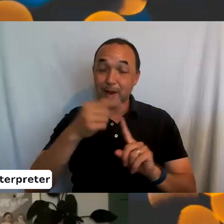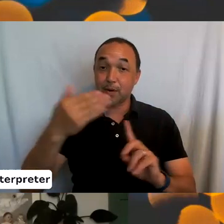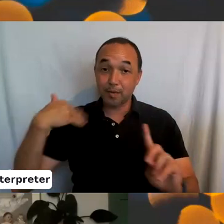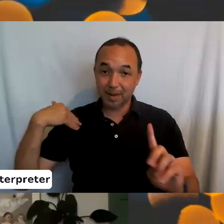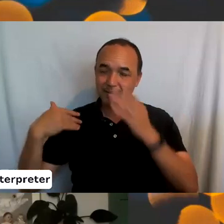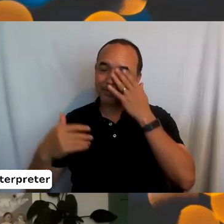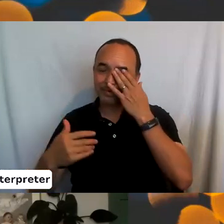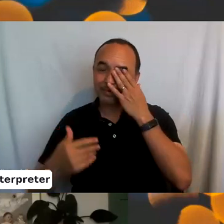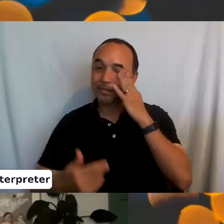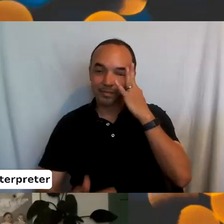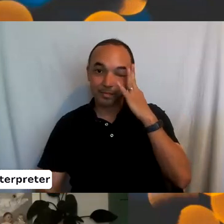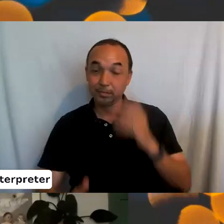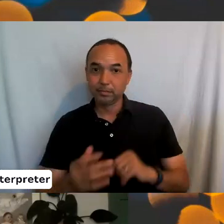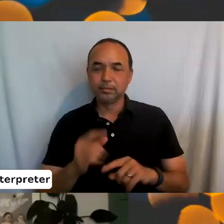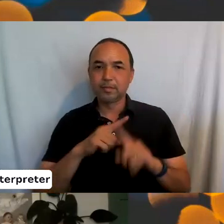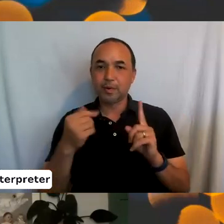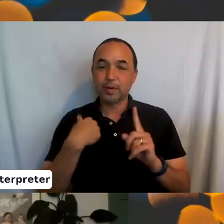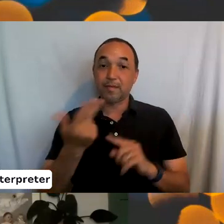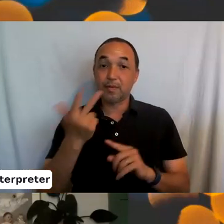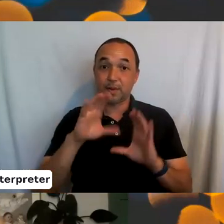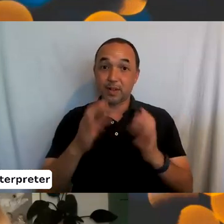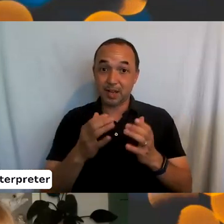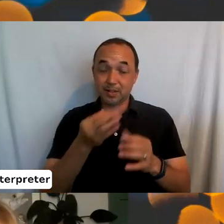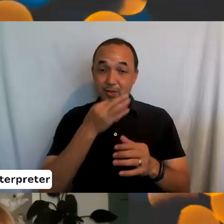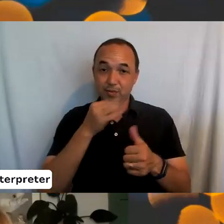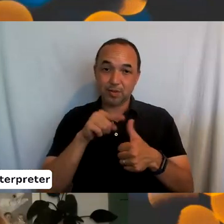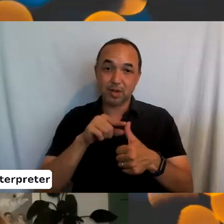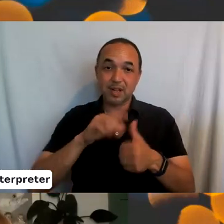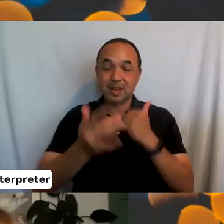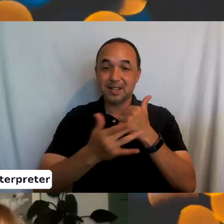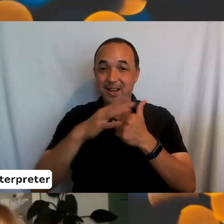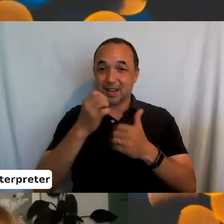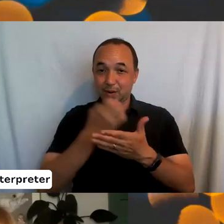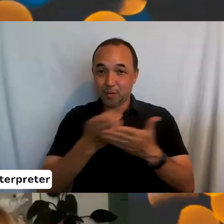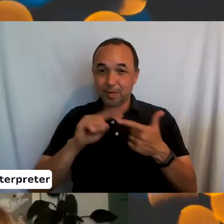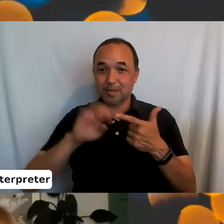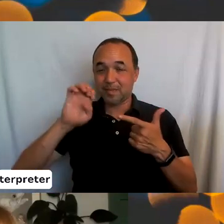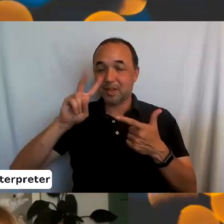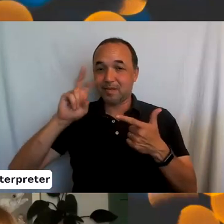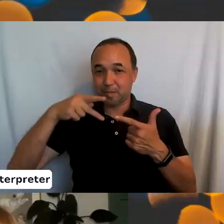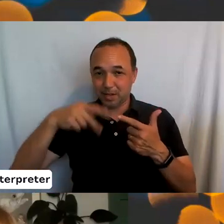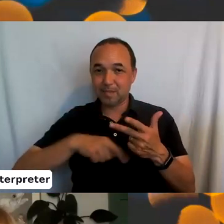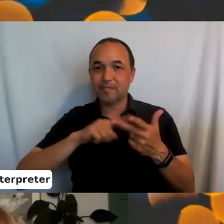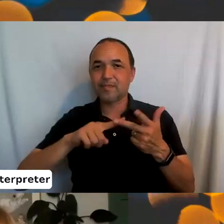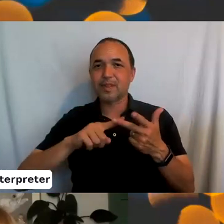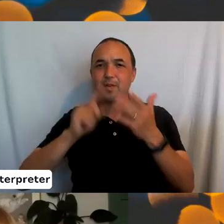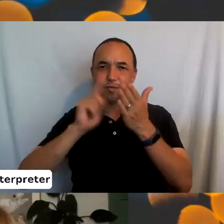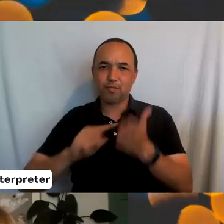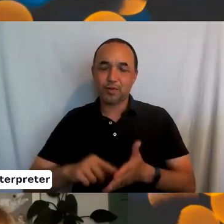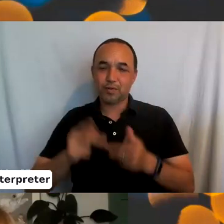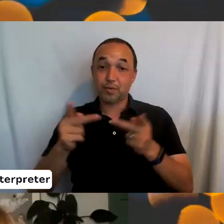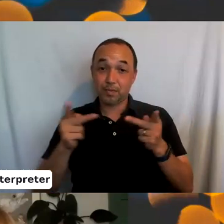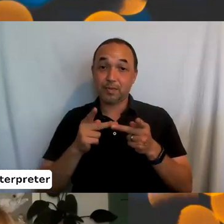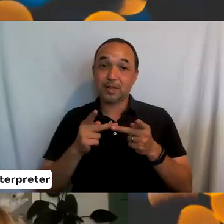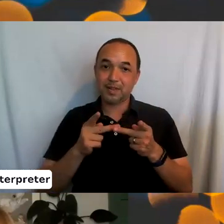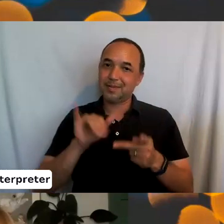classes coming up, including class on tech and equipment, EVP and how to get ghosts to talk back, and also how to research the place, which is that speaks